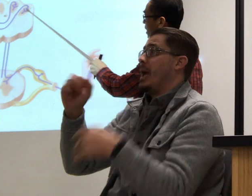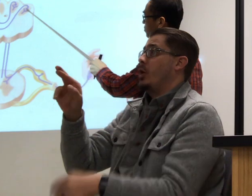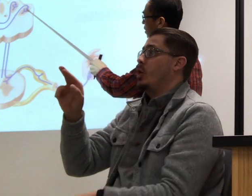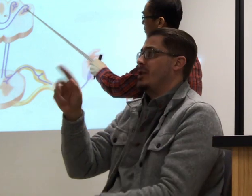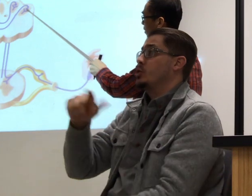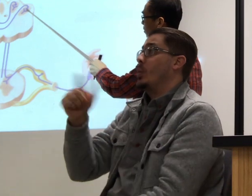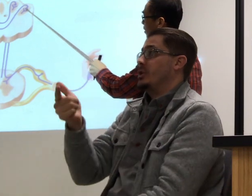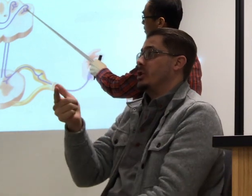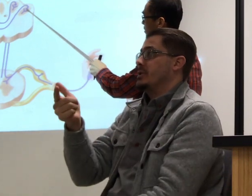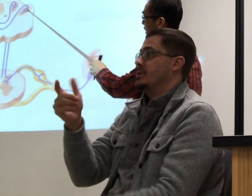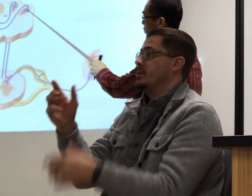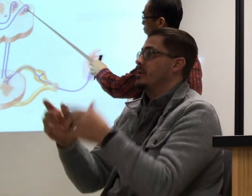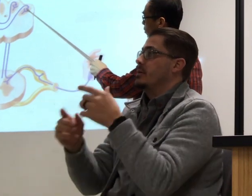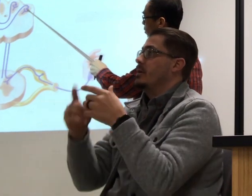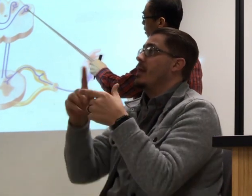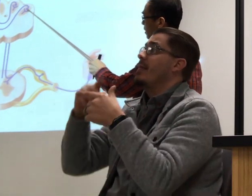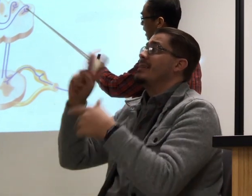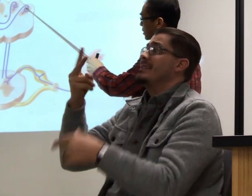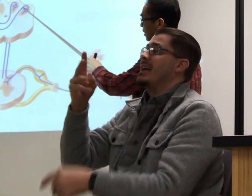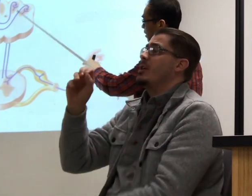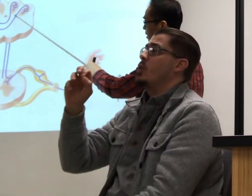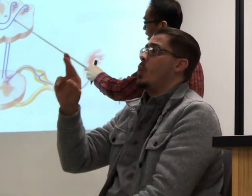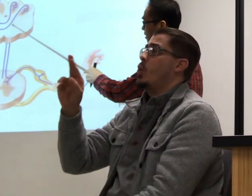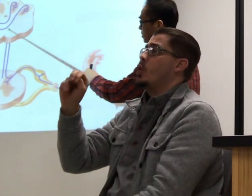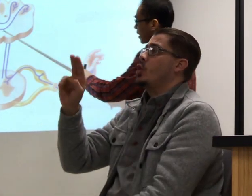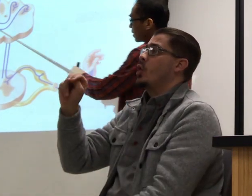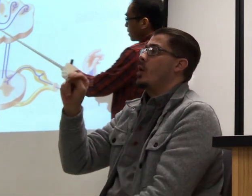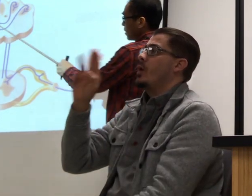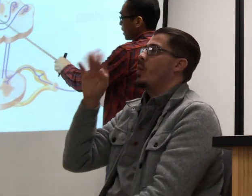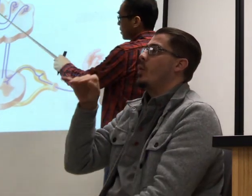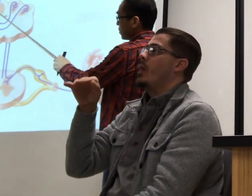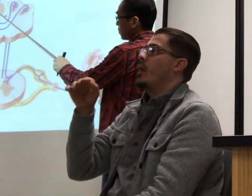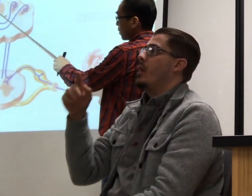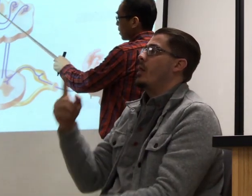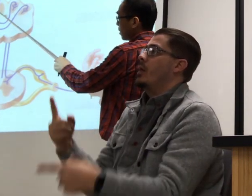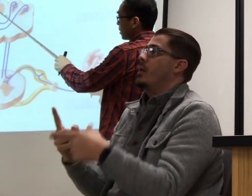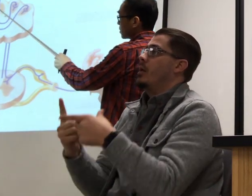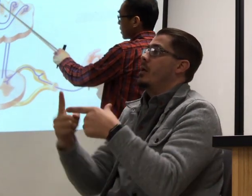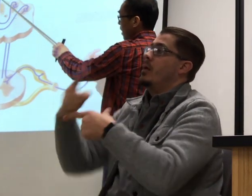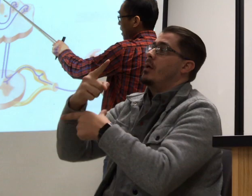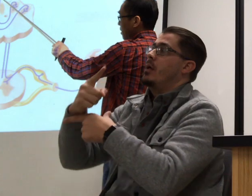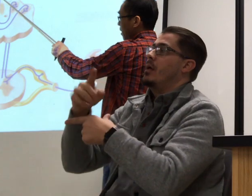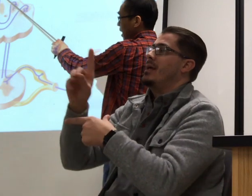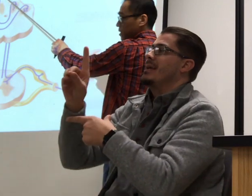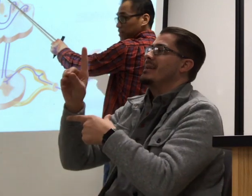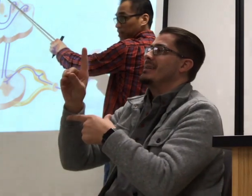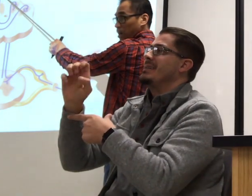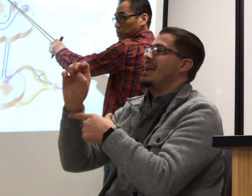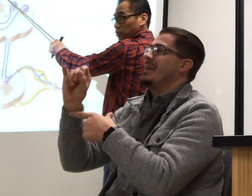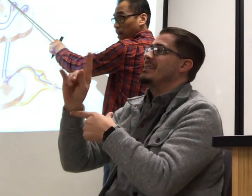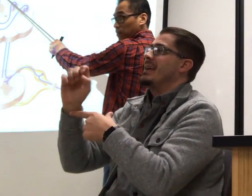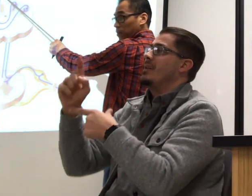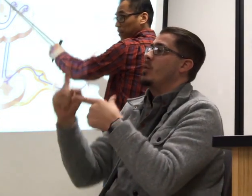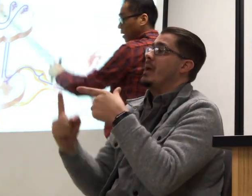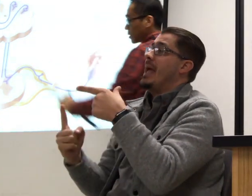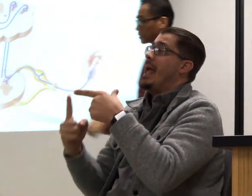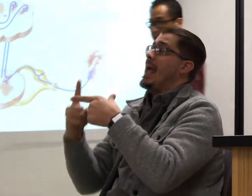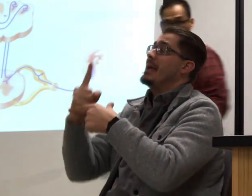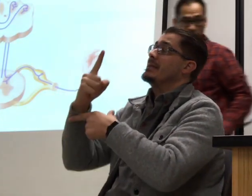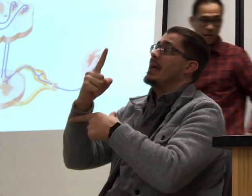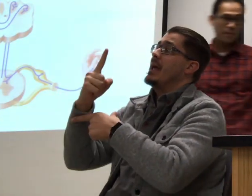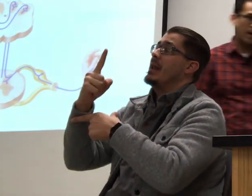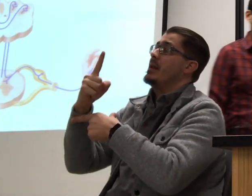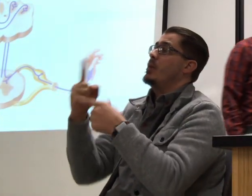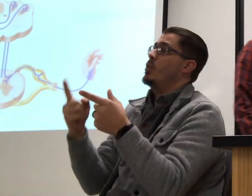It's going to synapse right there. The second order neuron is actually going to decussate in the medulla. It's going to ascend contralaterally. Okay,